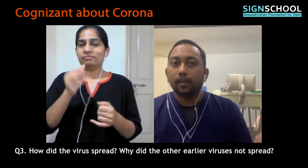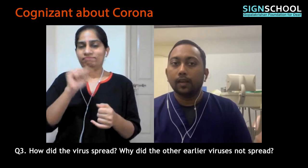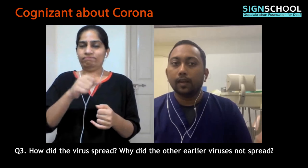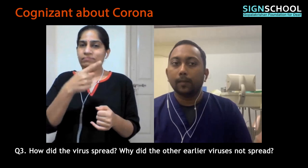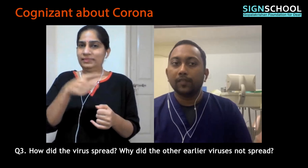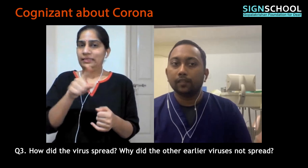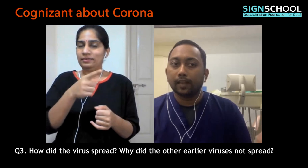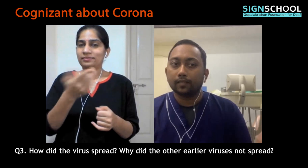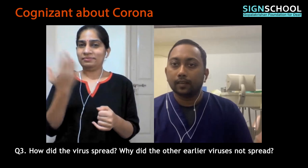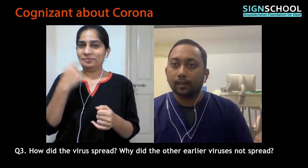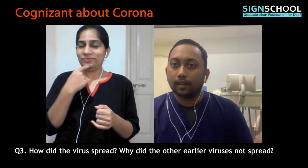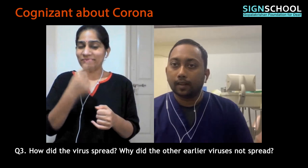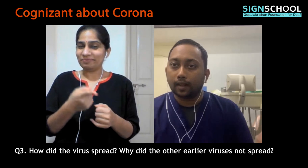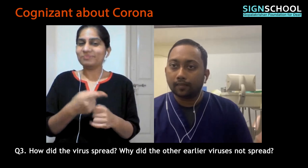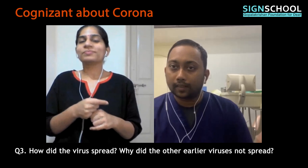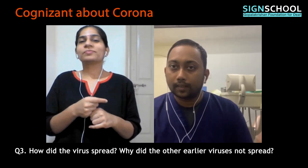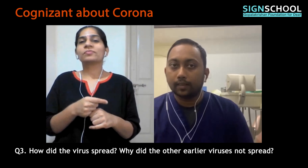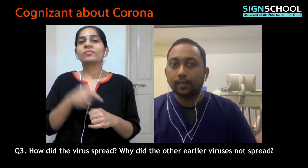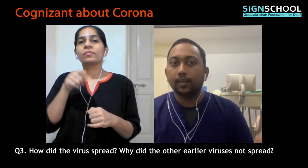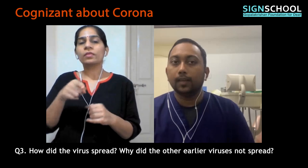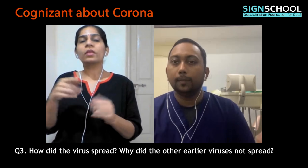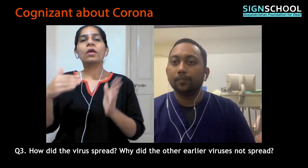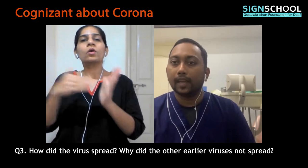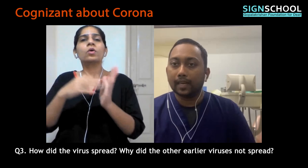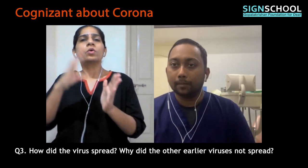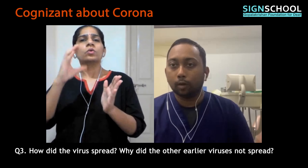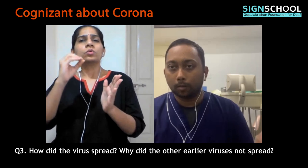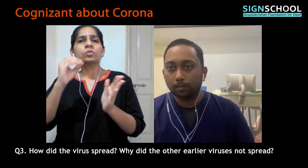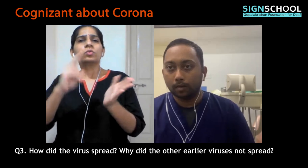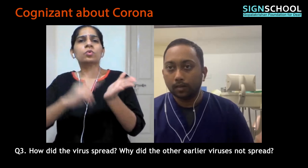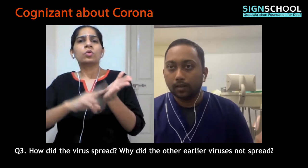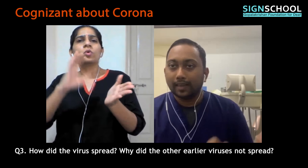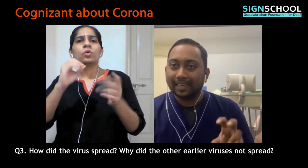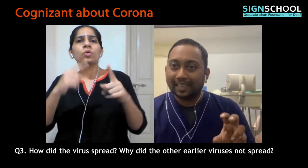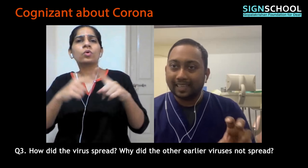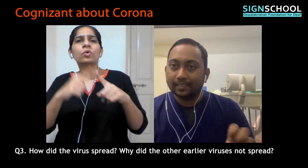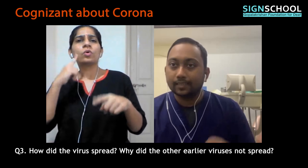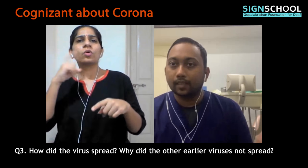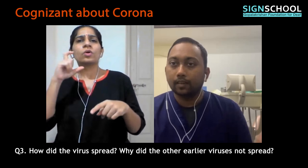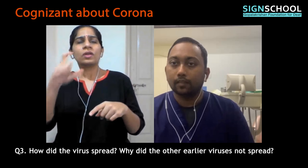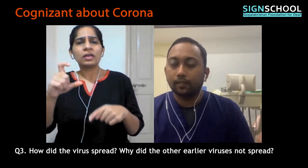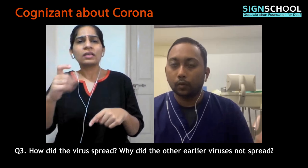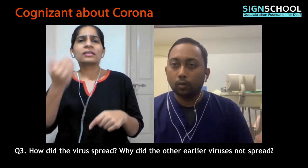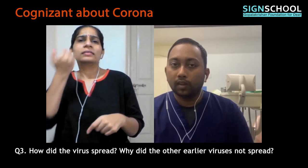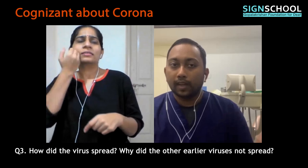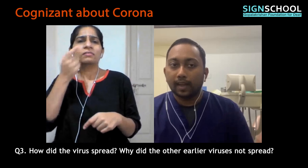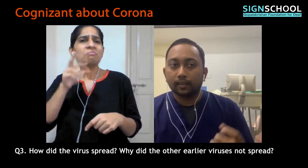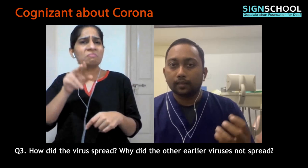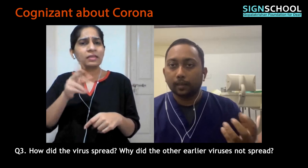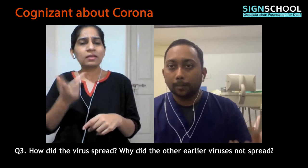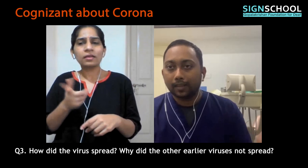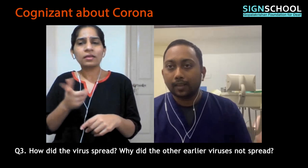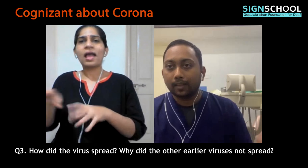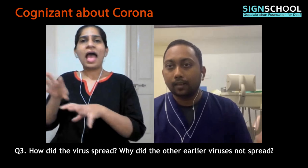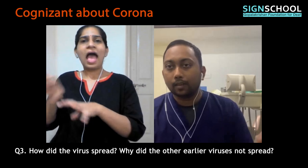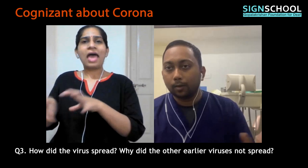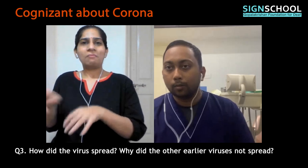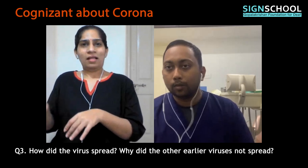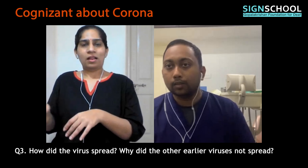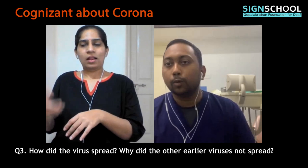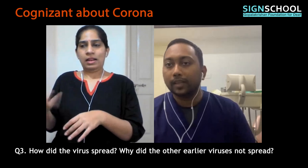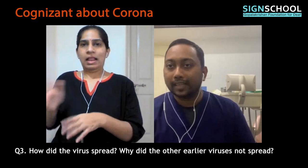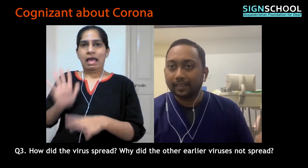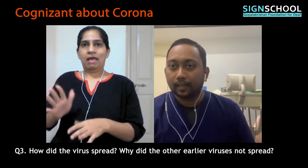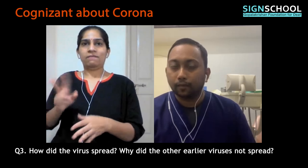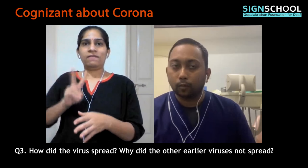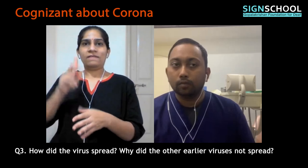means if there is an affected animal or a bird, it eats the fruit, and somebody